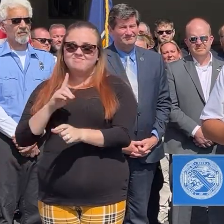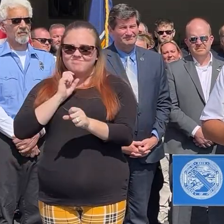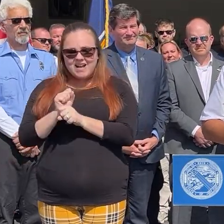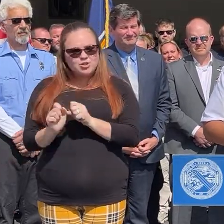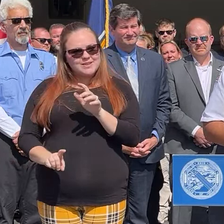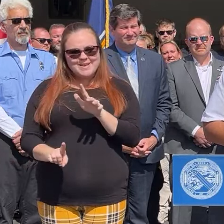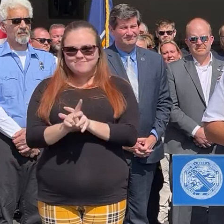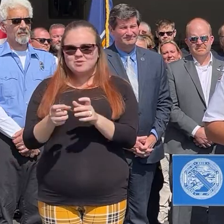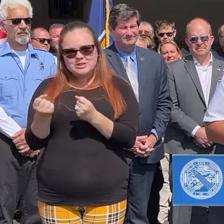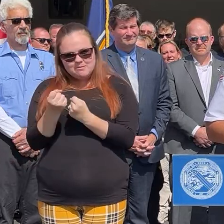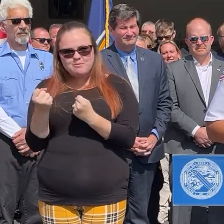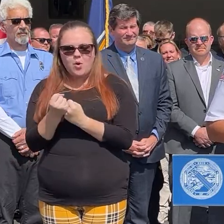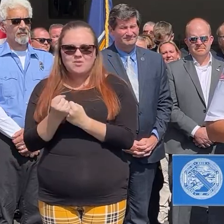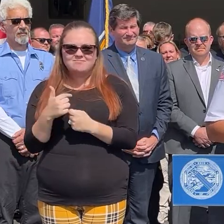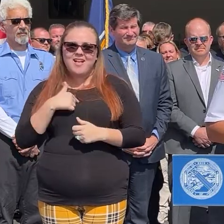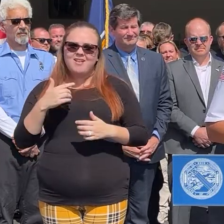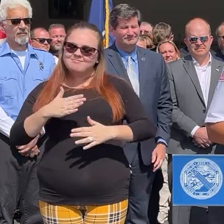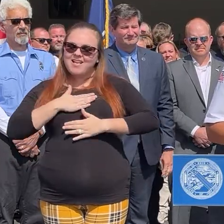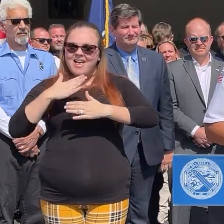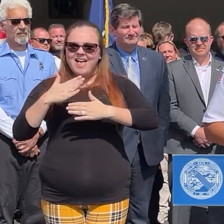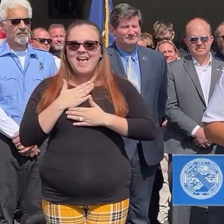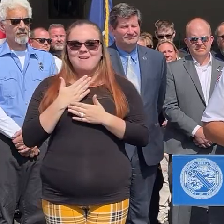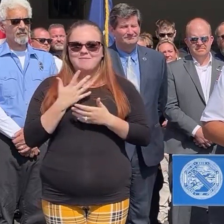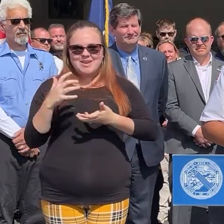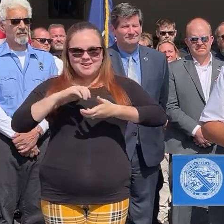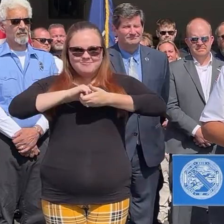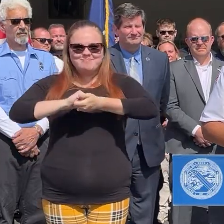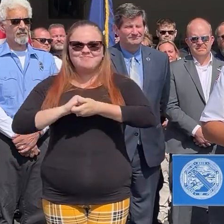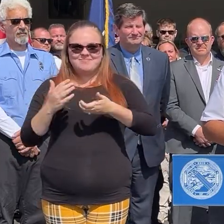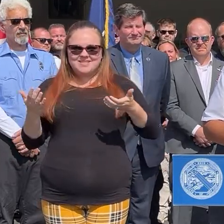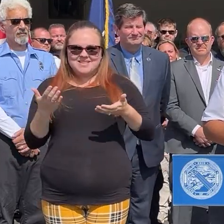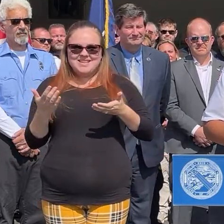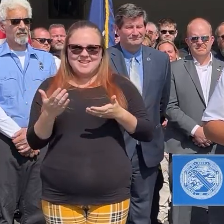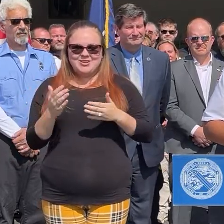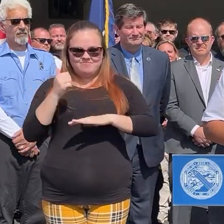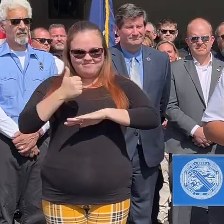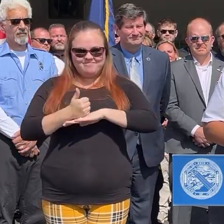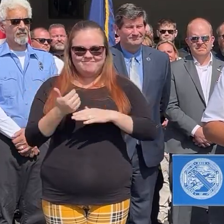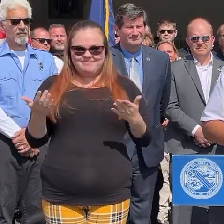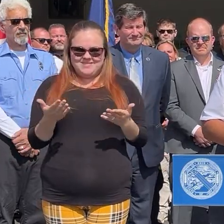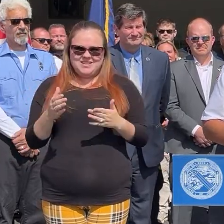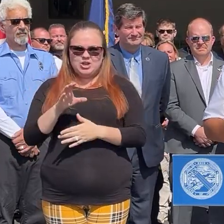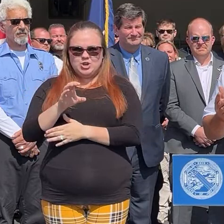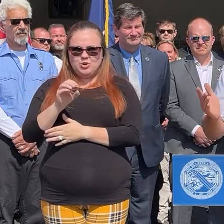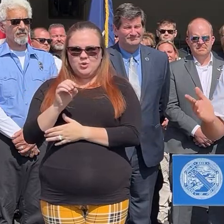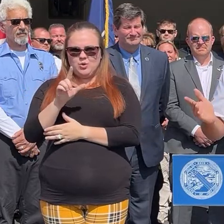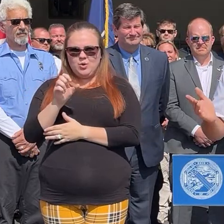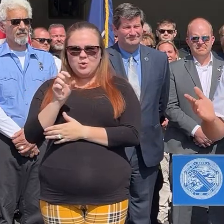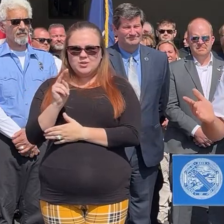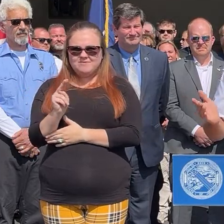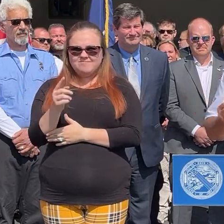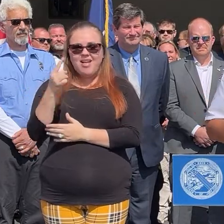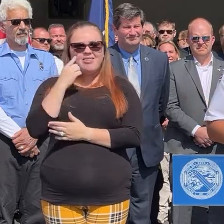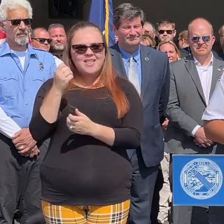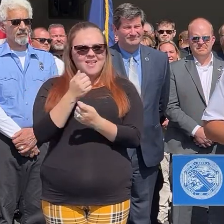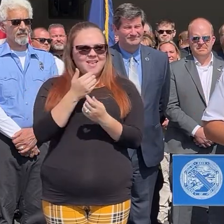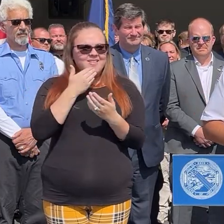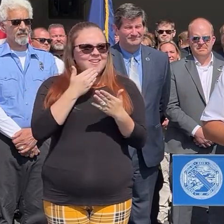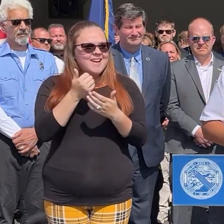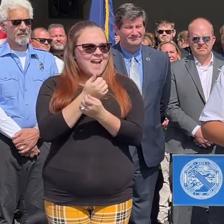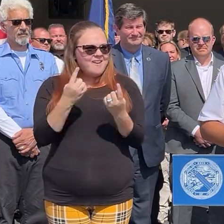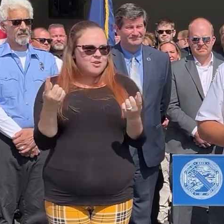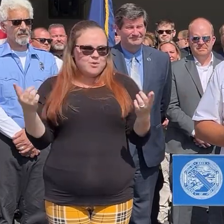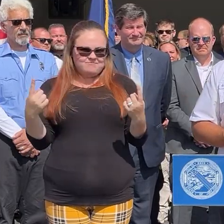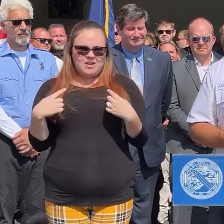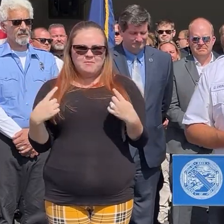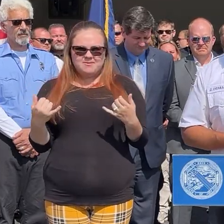So I'm happy to have them housed in Colden as our fire company is. And I thank everybody here for coming out